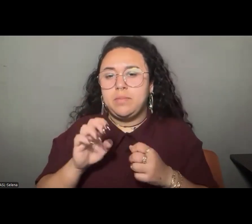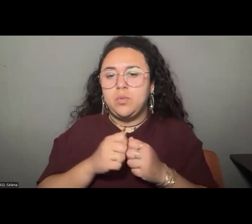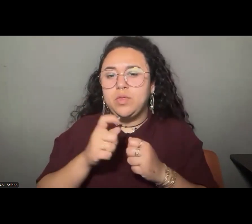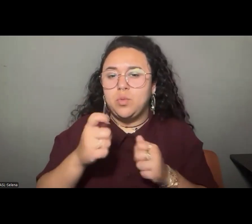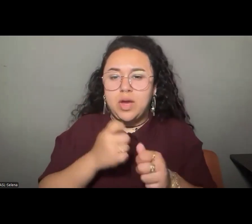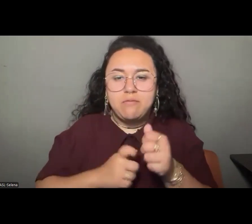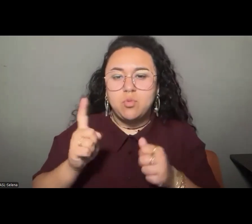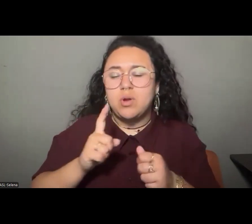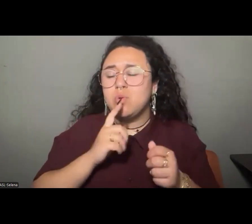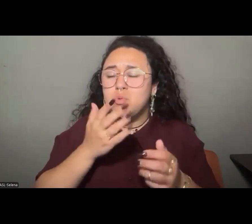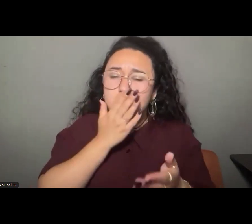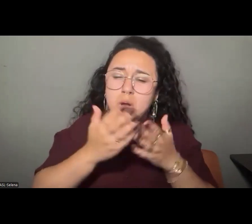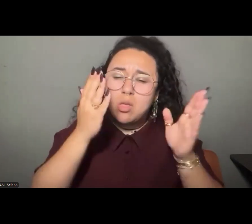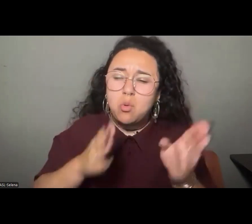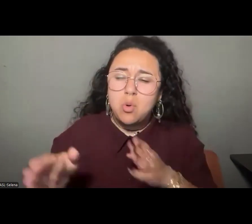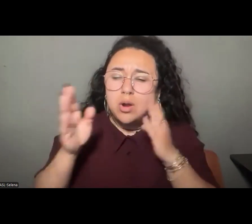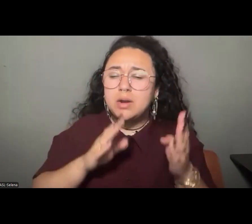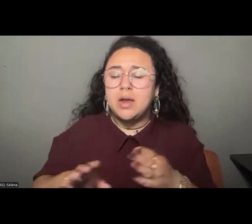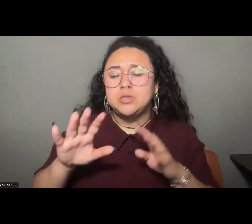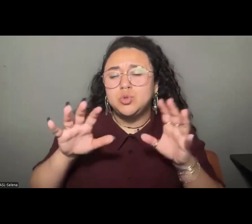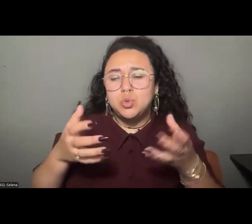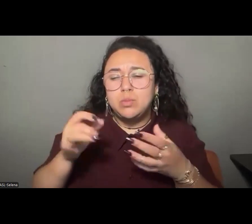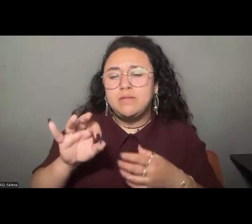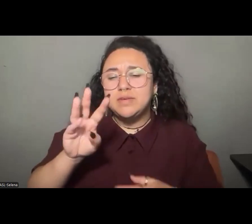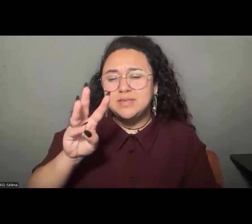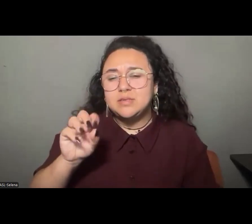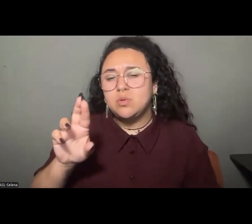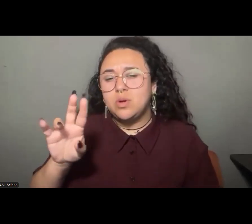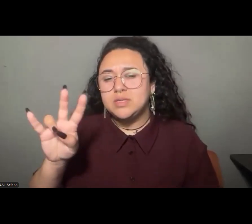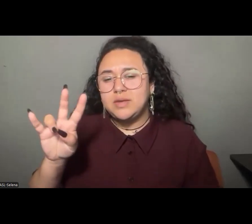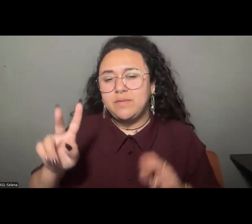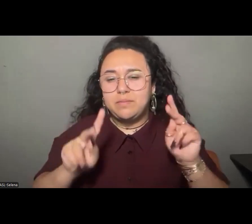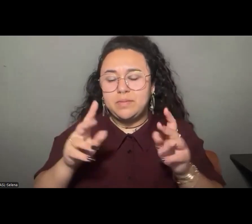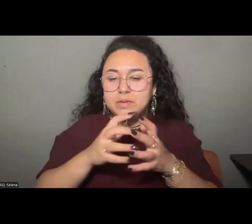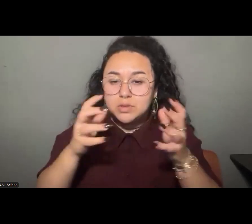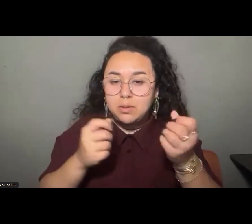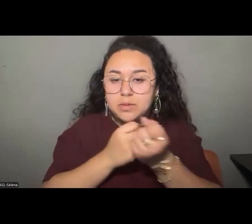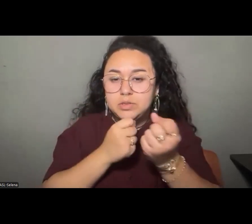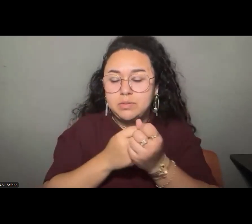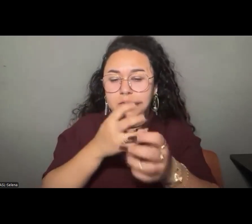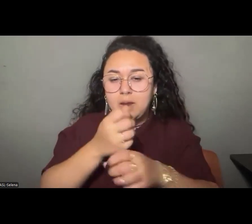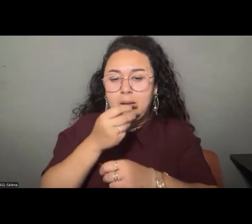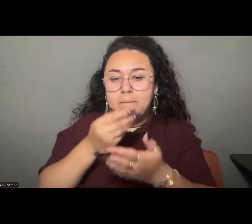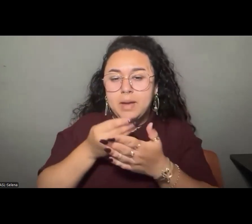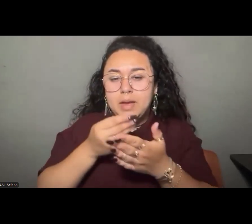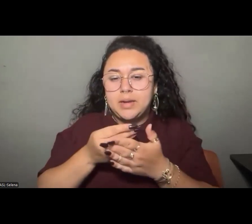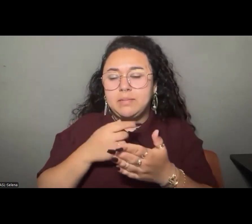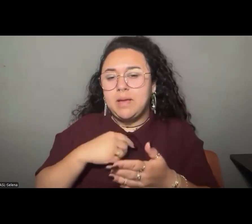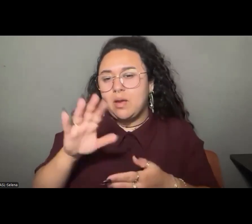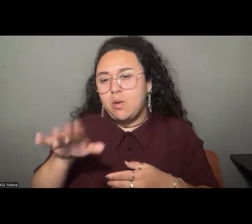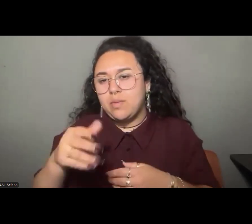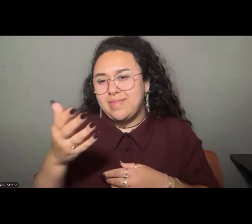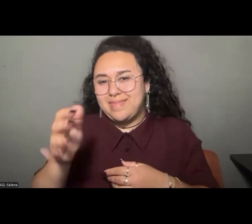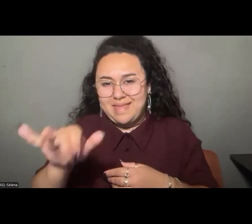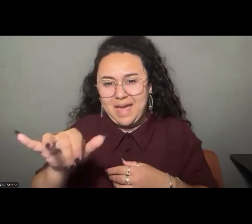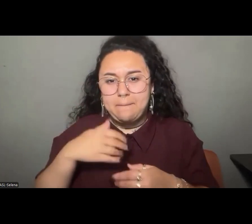of 6, 7 people. There was so much support. They had gotten some money, so they were like, here you go. You can buy fabric. You can do this. There